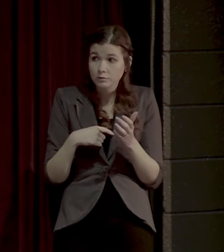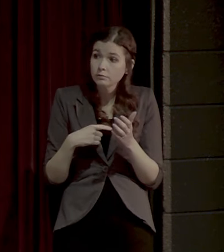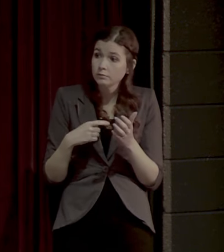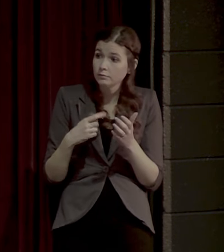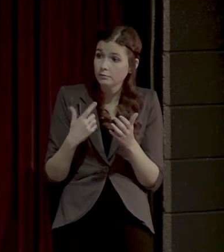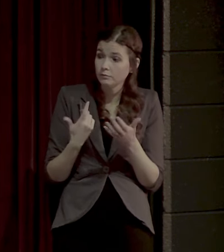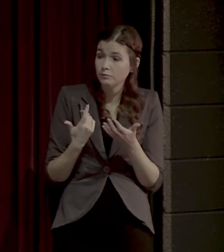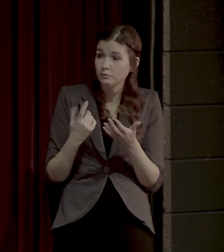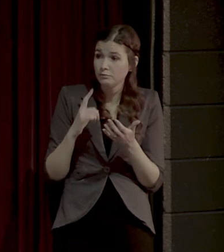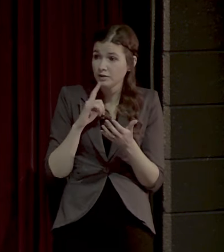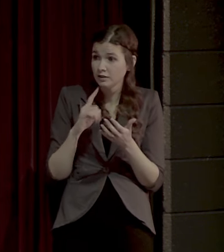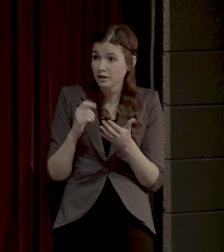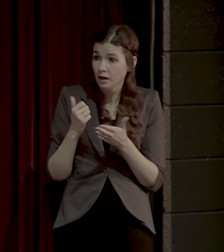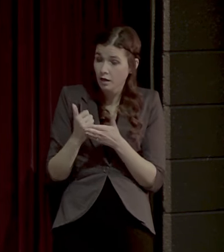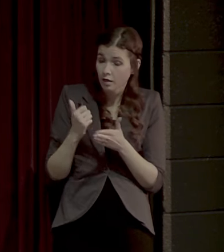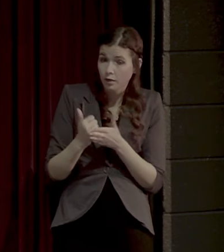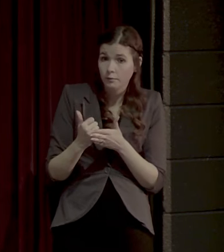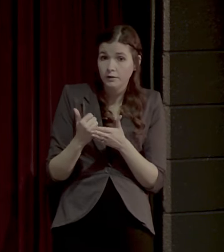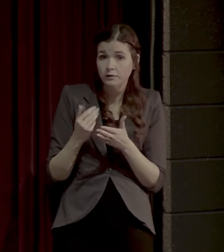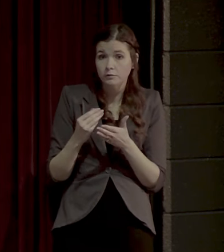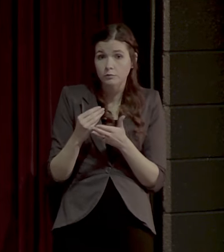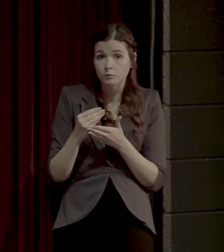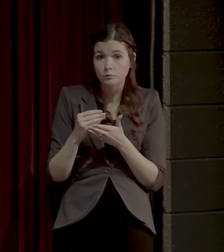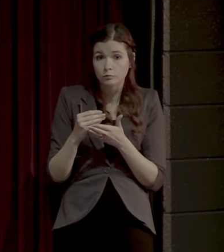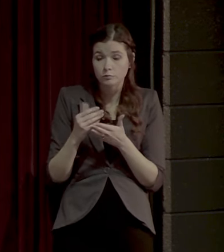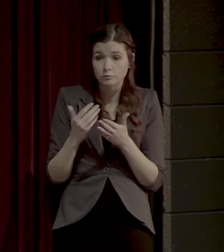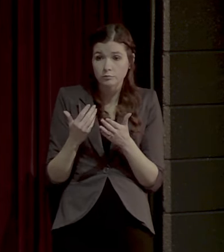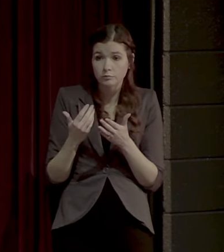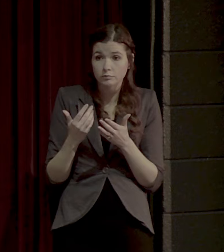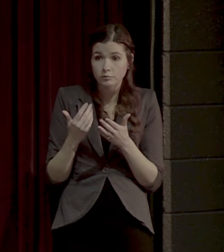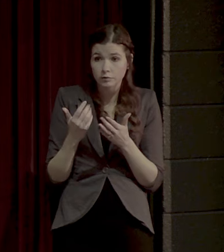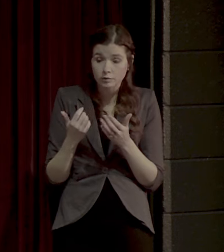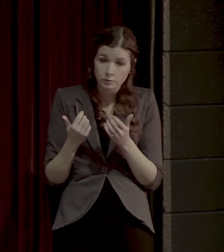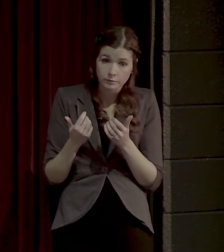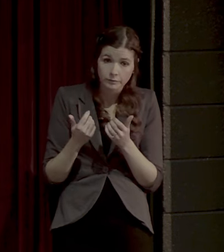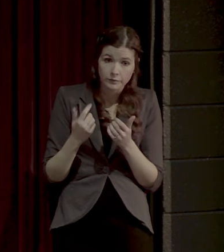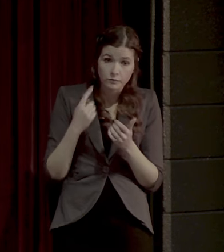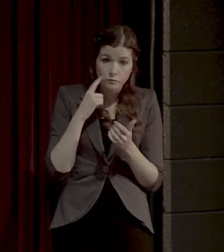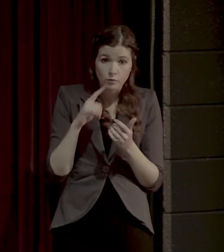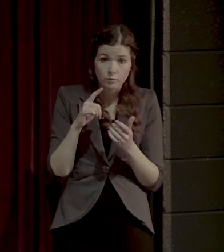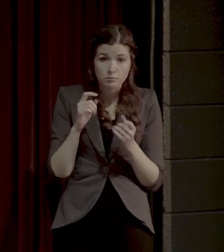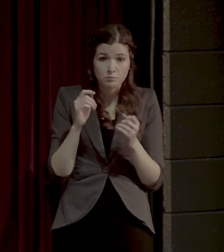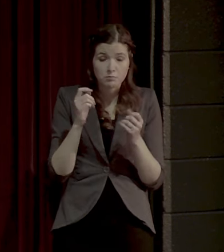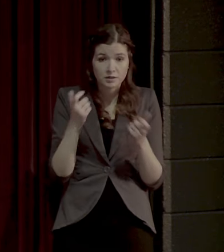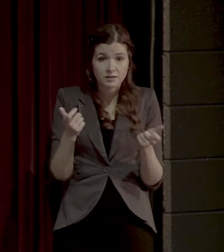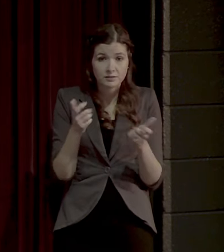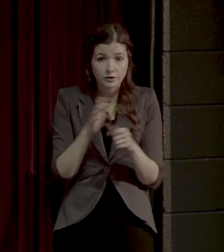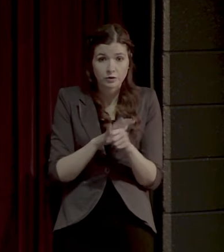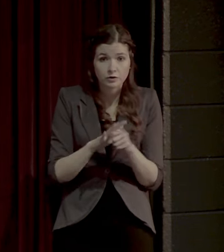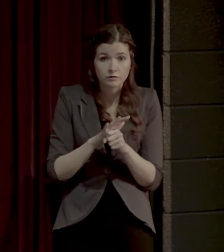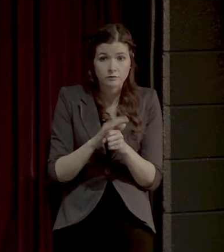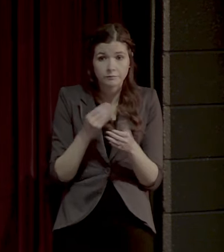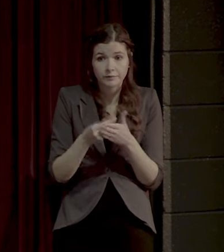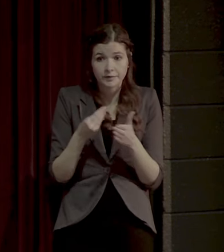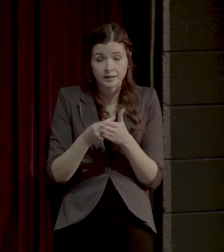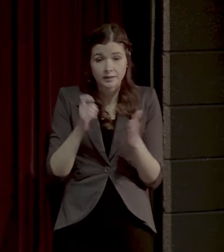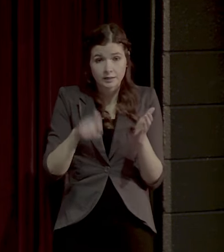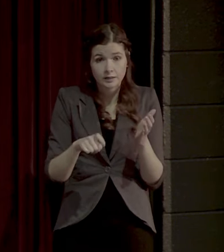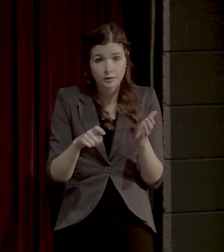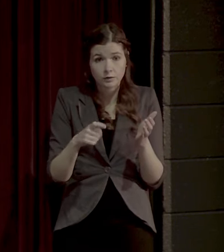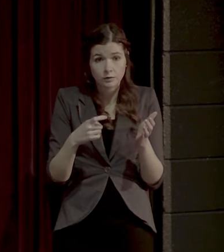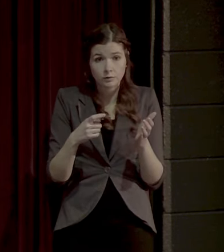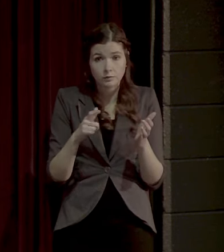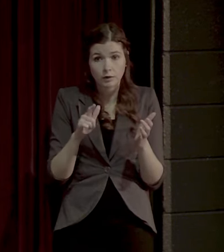and they work hard to direct support to the areas of the greatest financial need. LRSC's motto is,